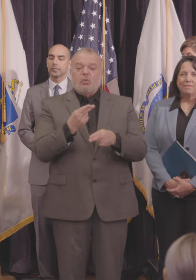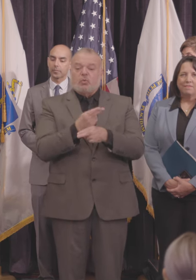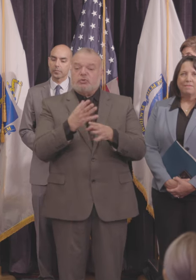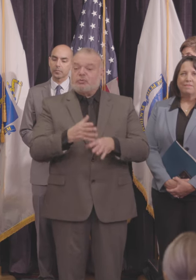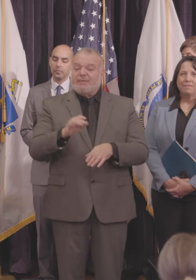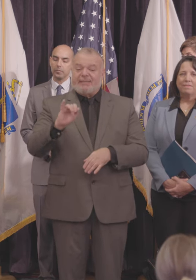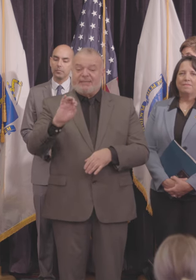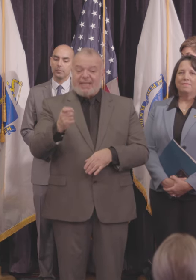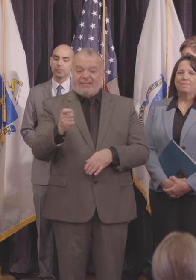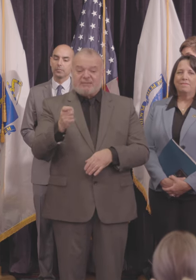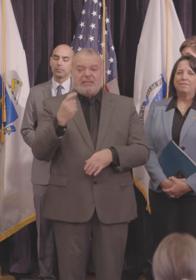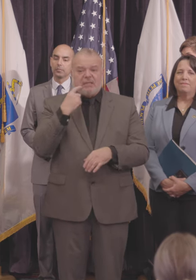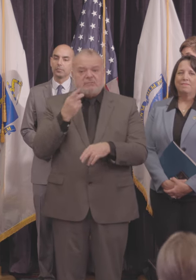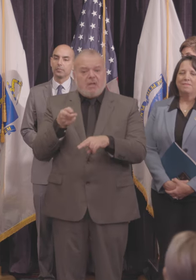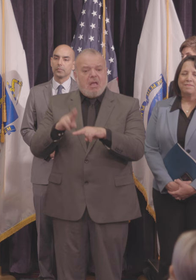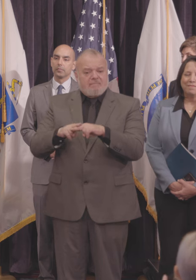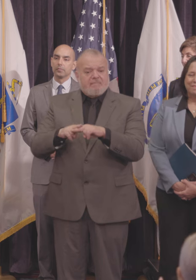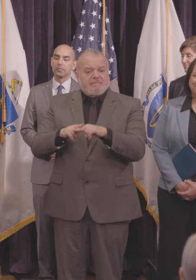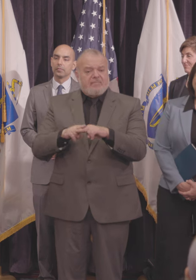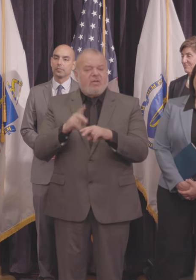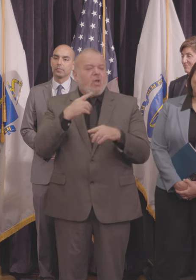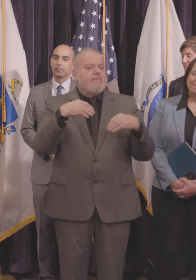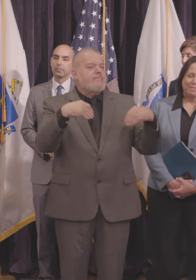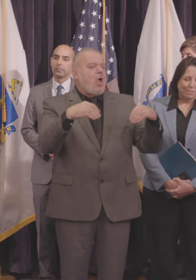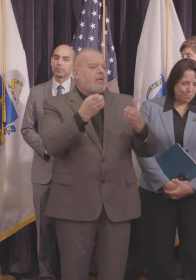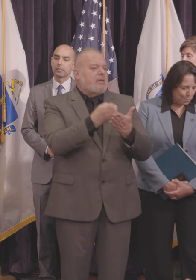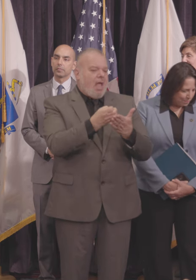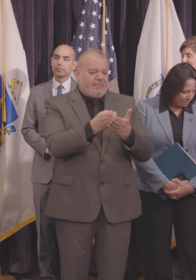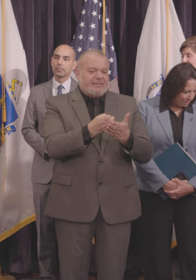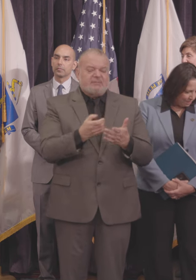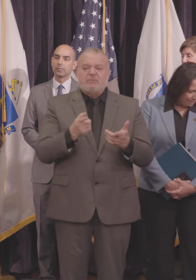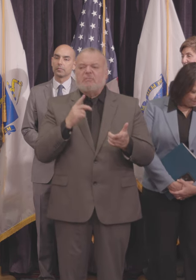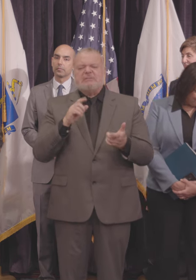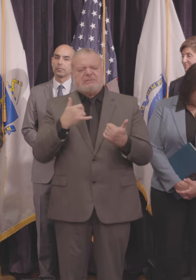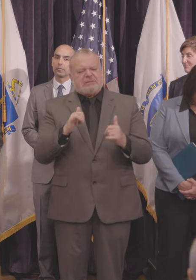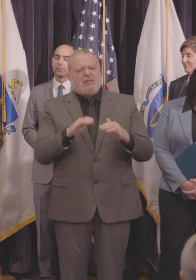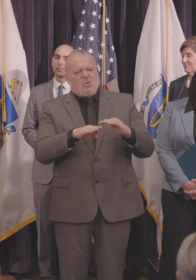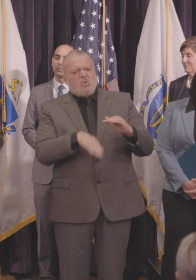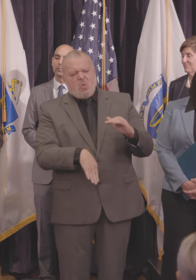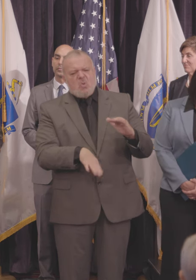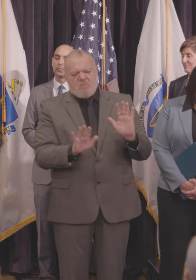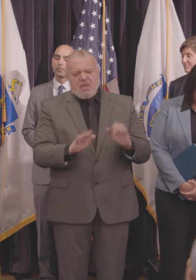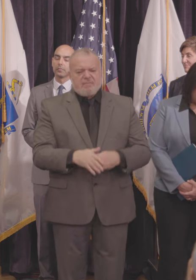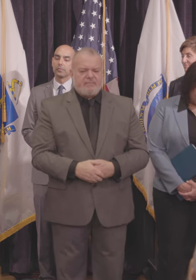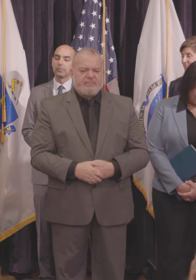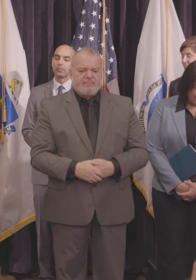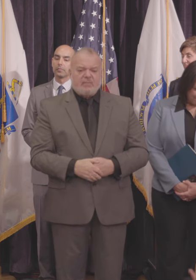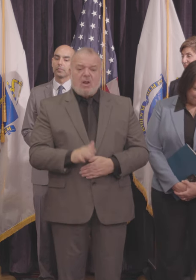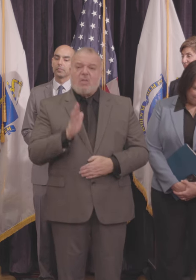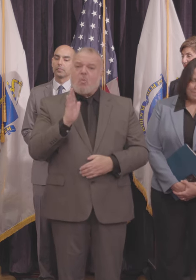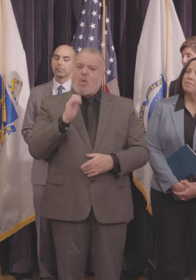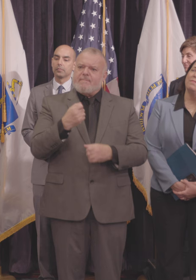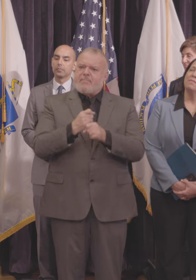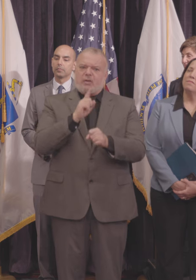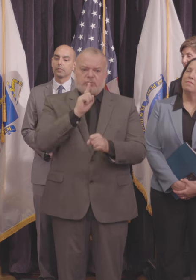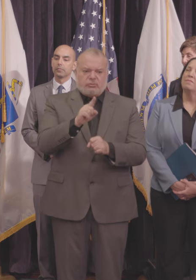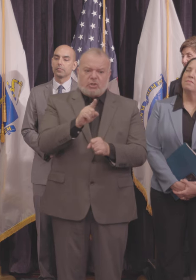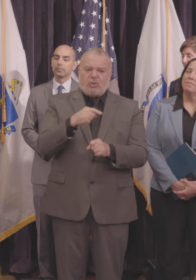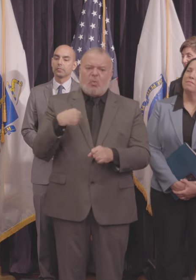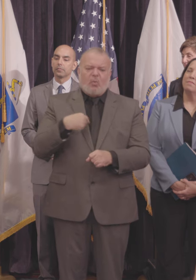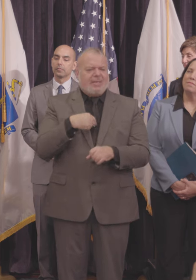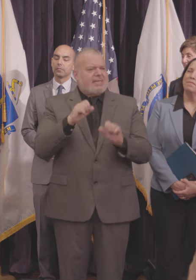controlled growth emphasizes the administration's commitment to ensuring fiscal sustainability and helping Massachusetts stay